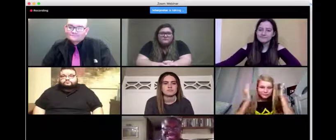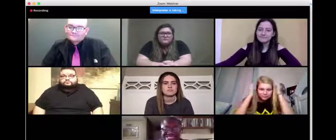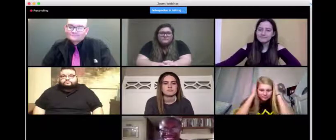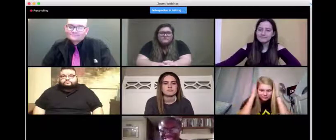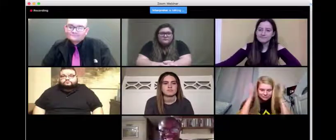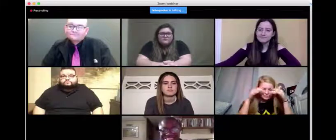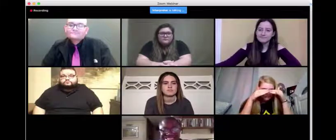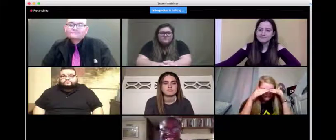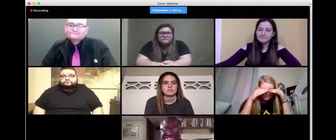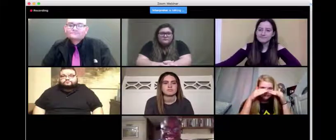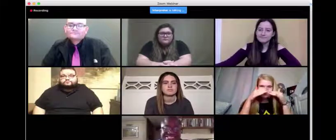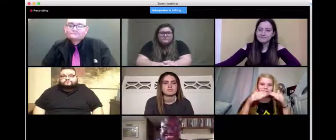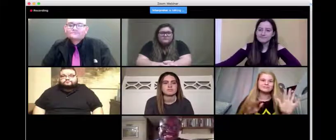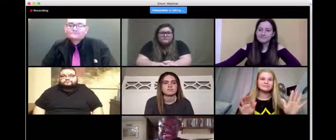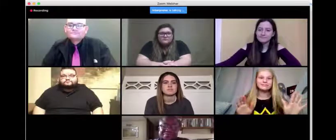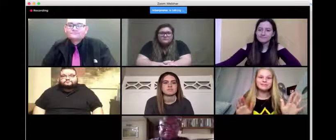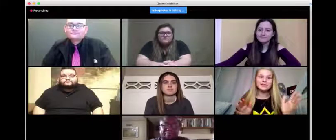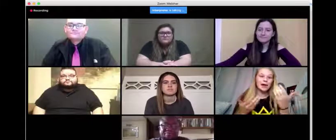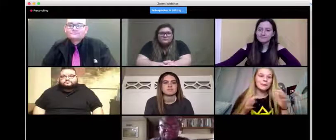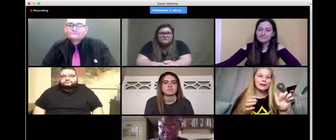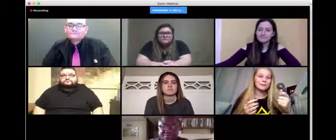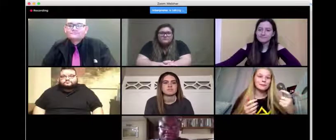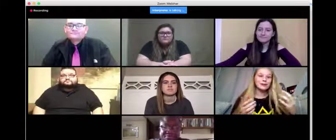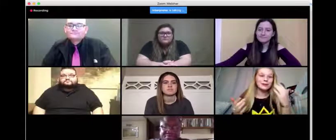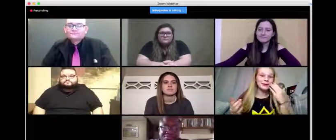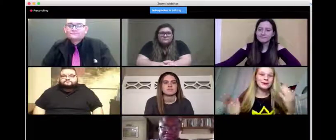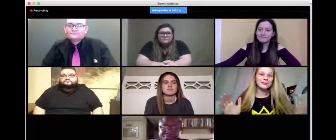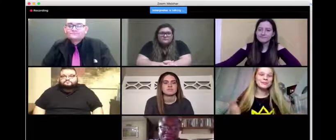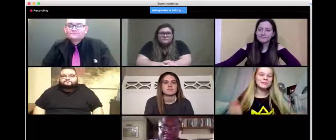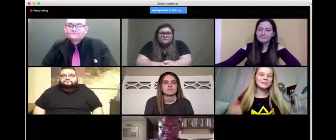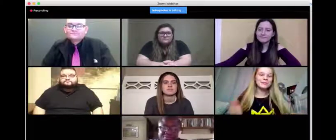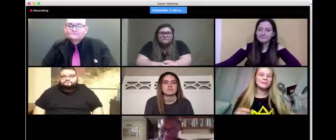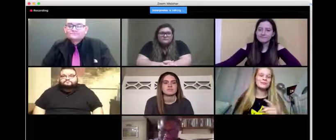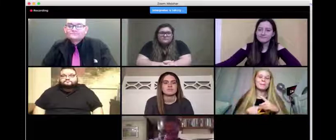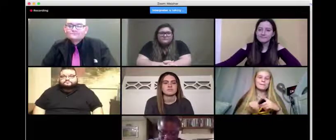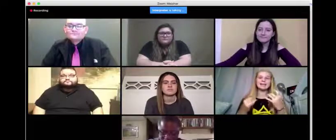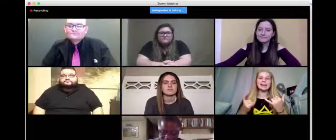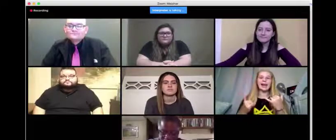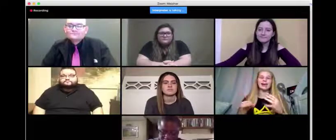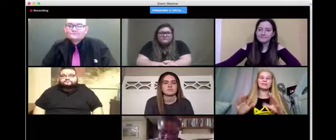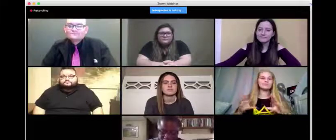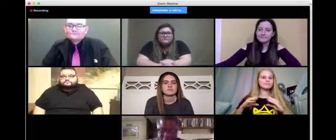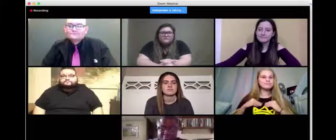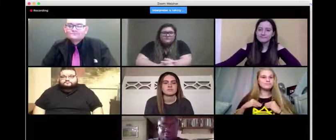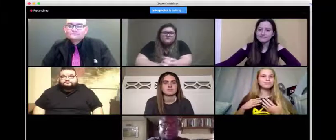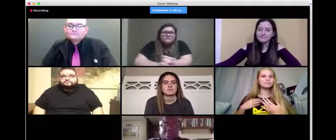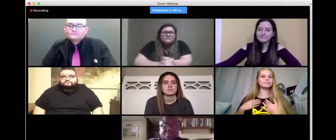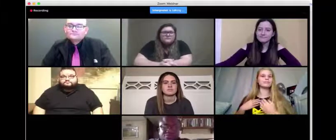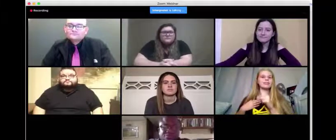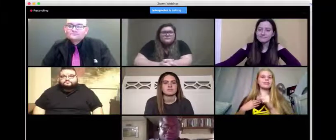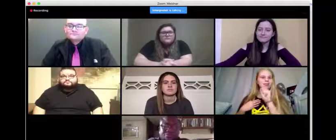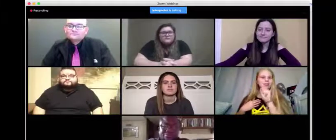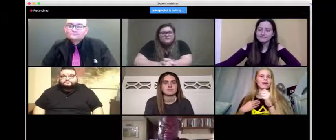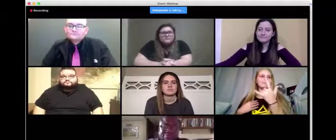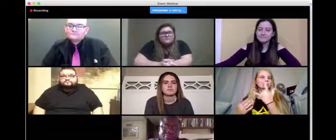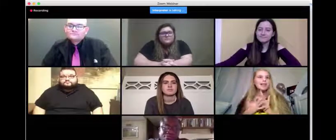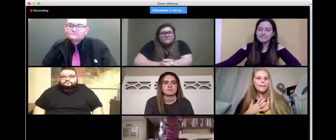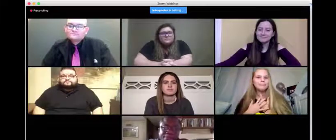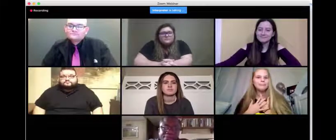know. But now, I fully have embraced that, and I really truly love myself the way I am. So I do